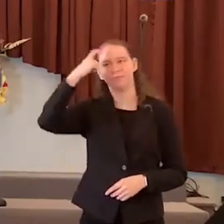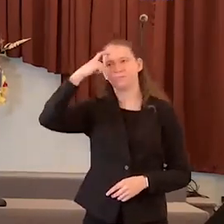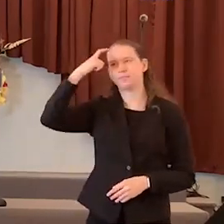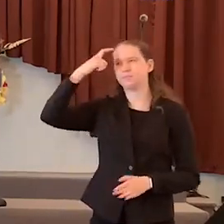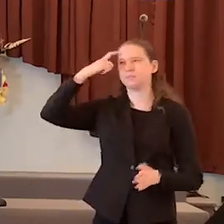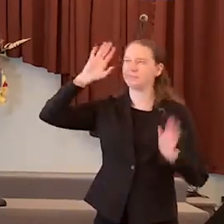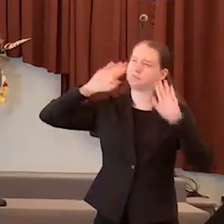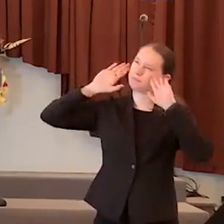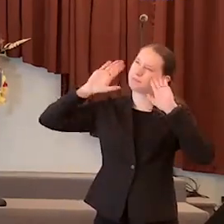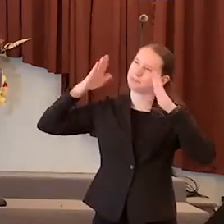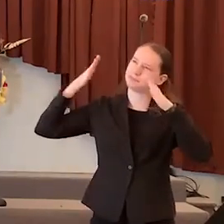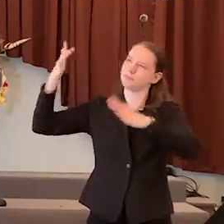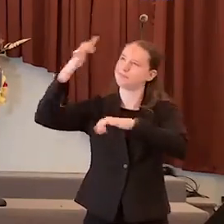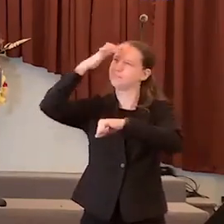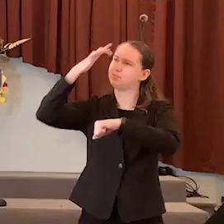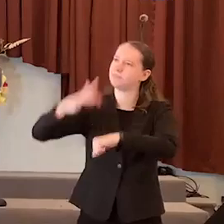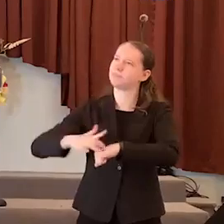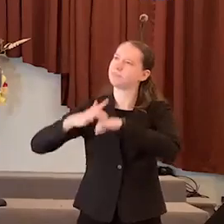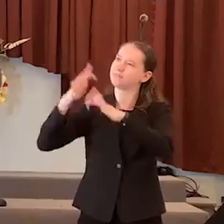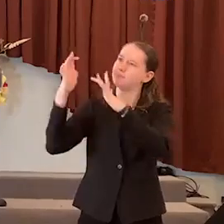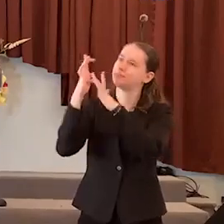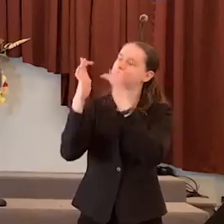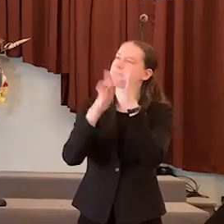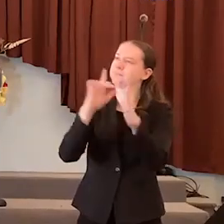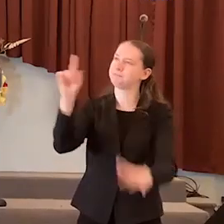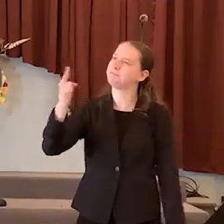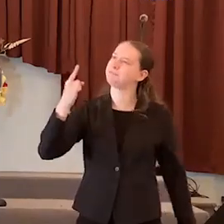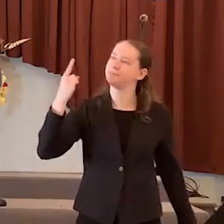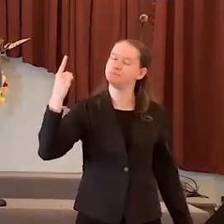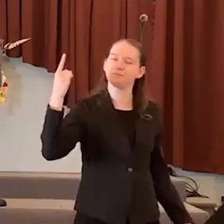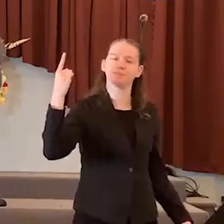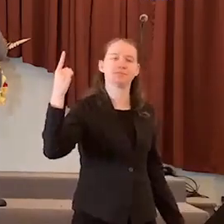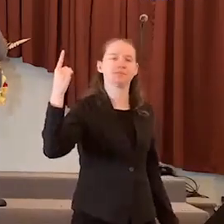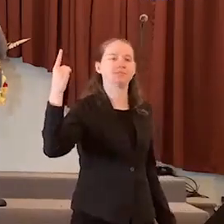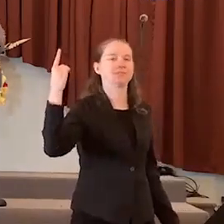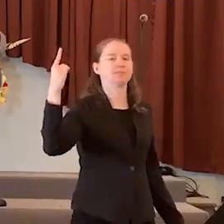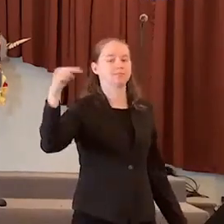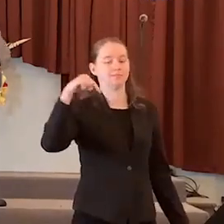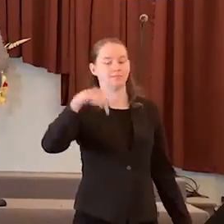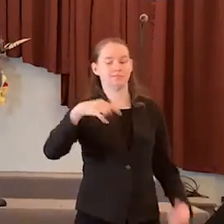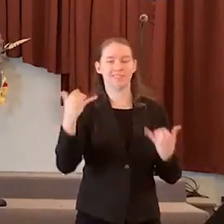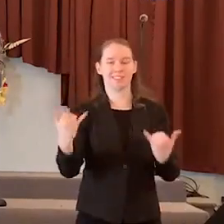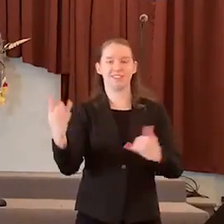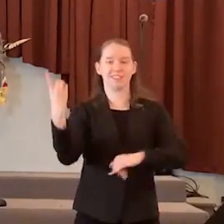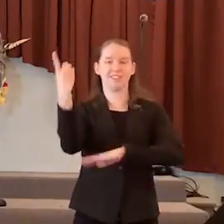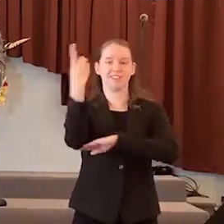Stay on Jesus. Just another day.